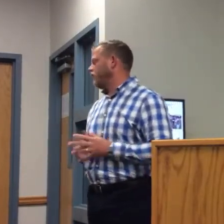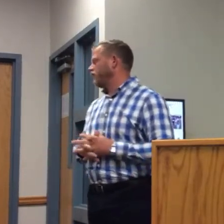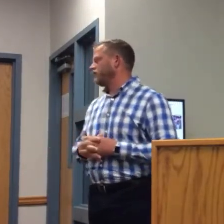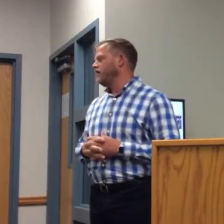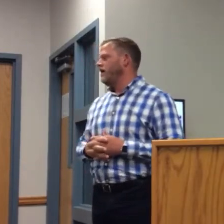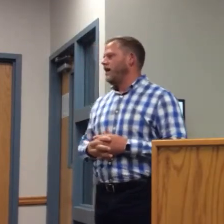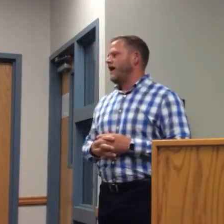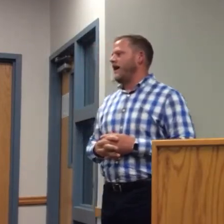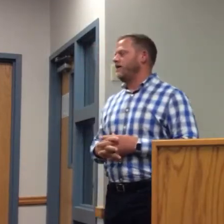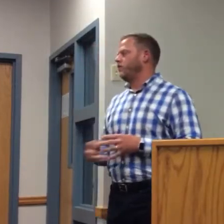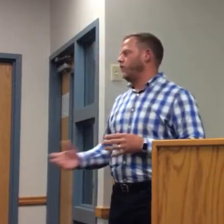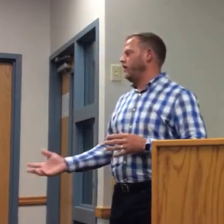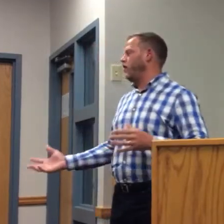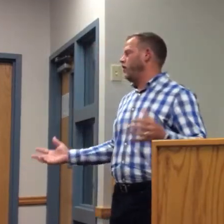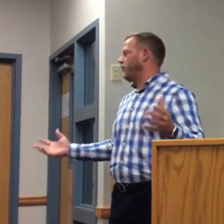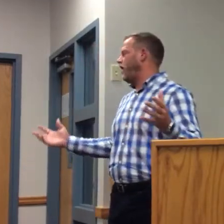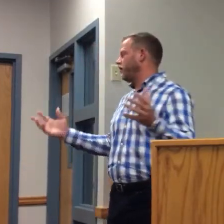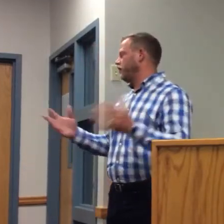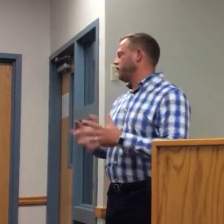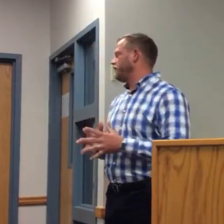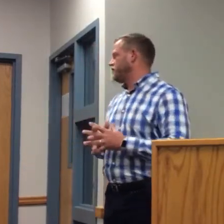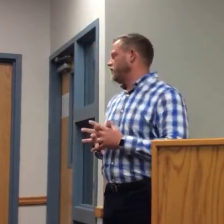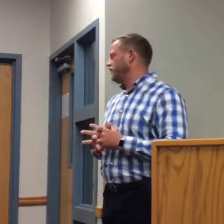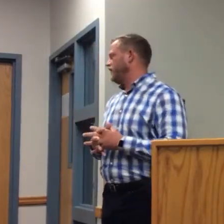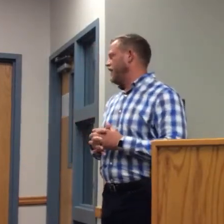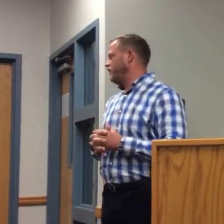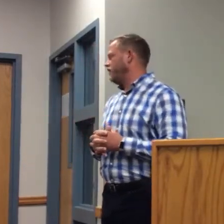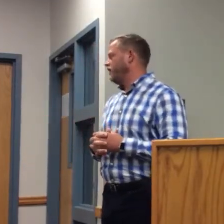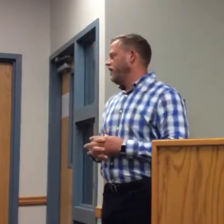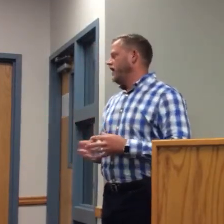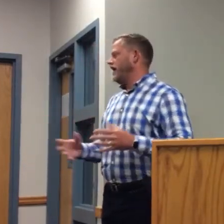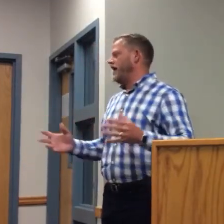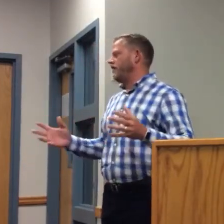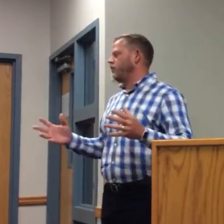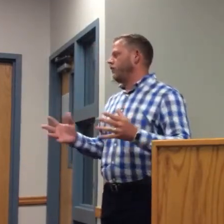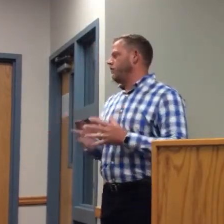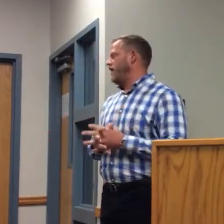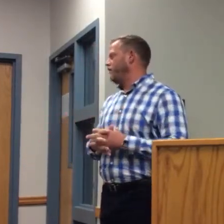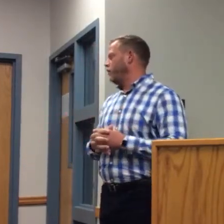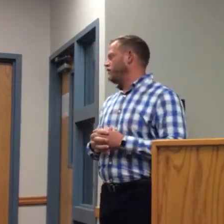Joe Coles, and we all brought groups of students together,